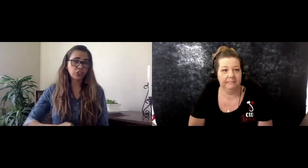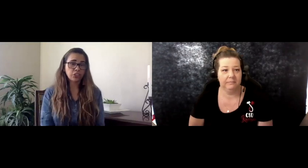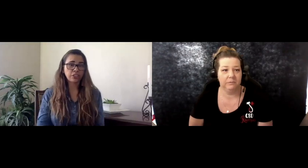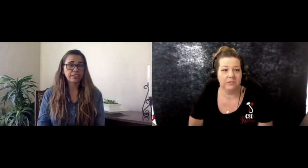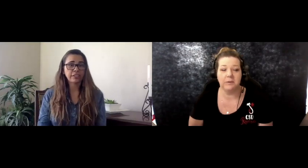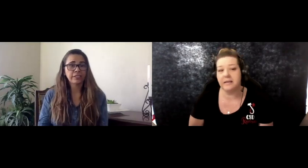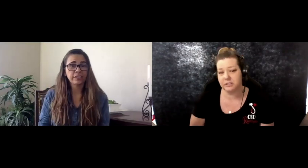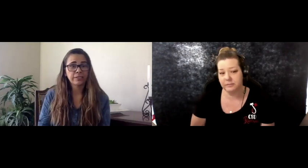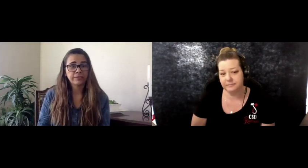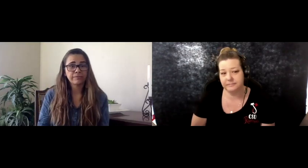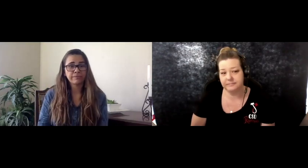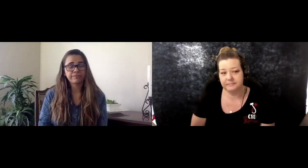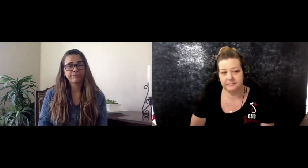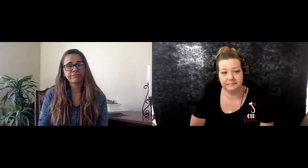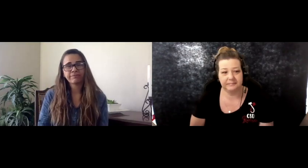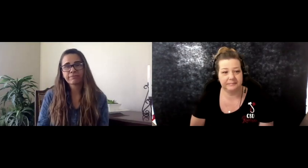We'll start with Esther.